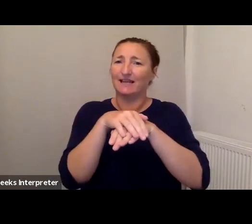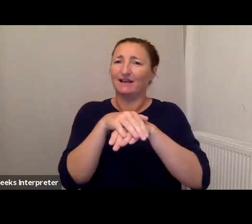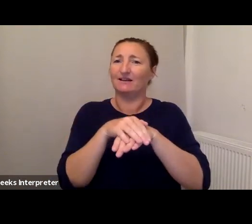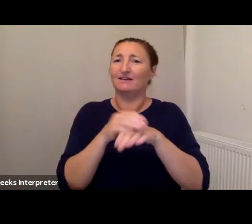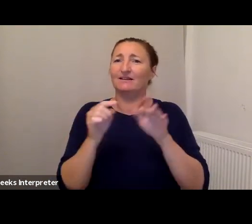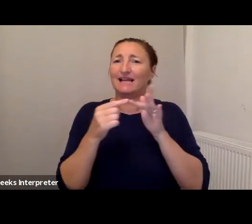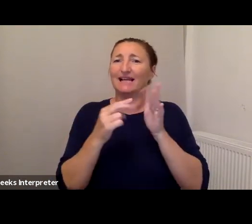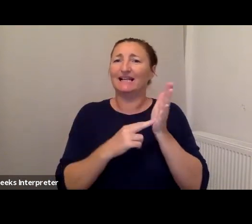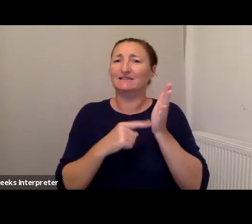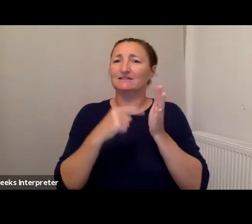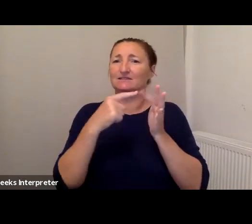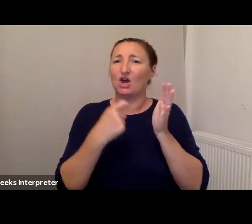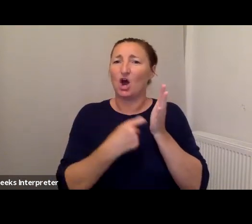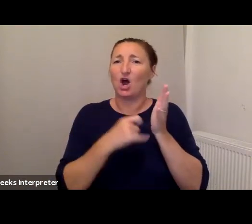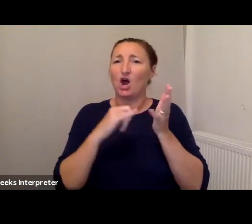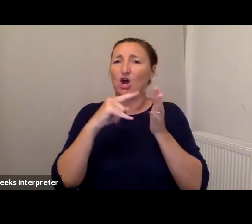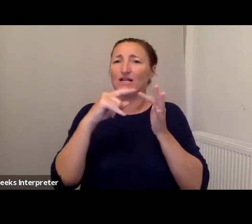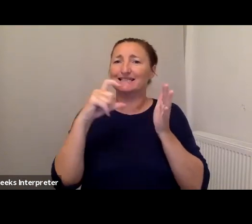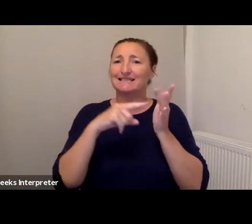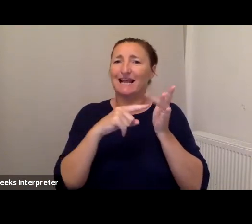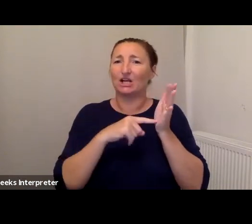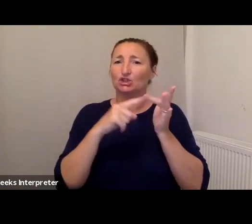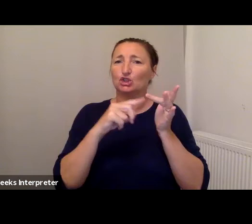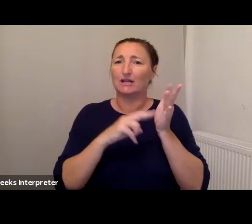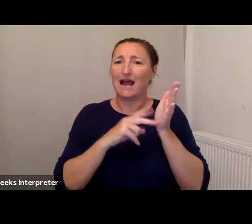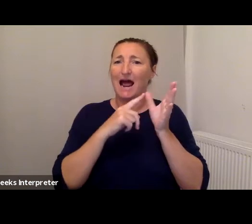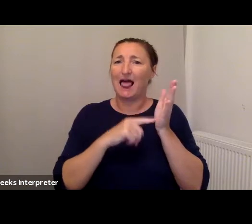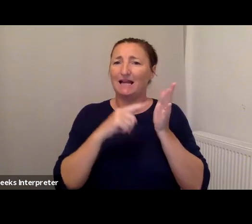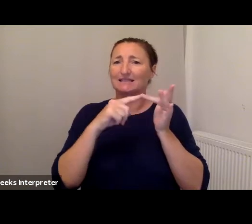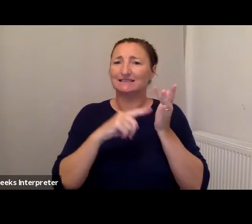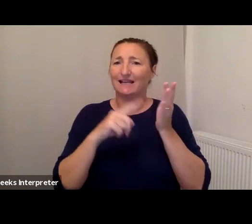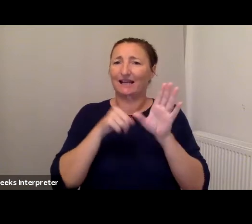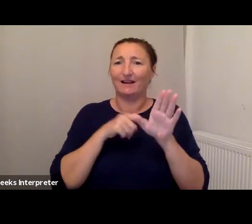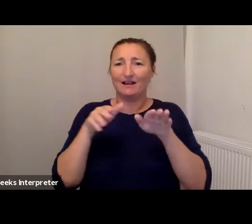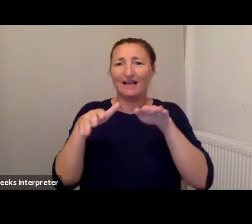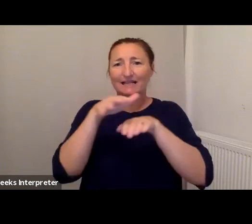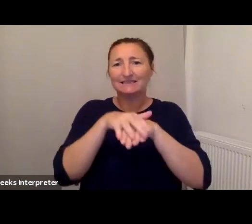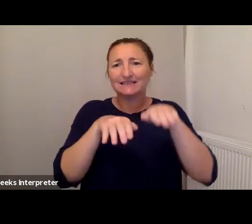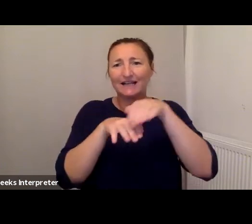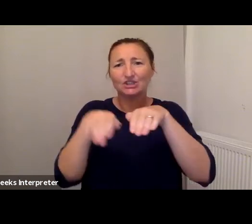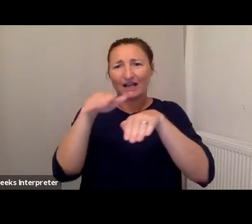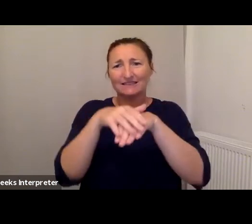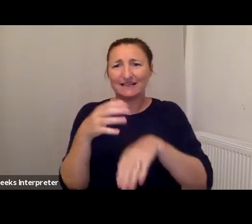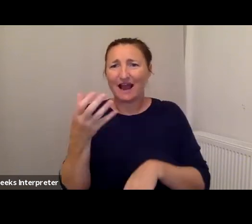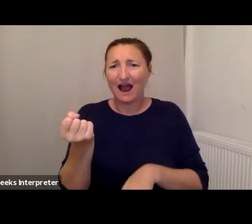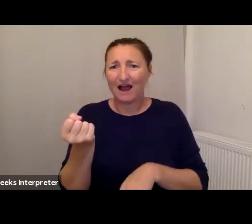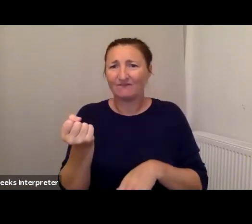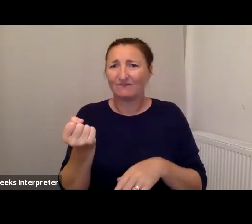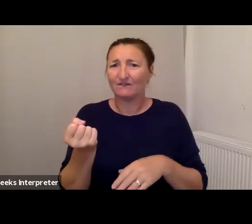intersectionalities are not only of disability, there are also intersectionalities which are there